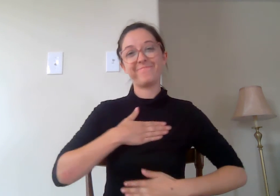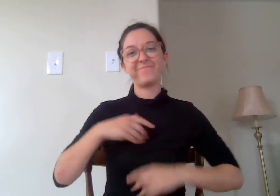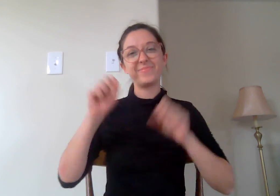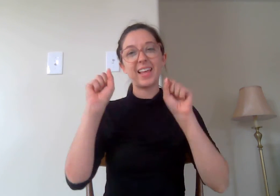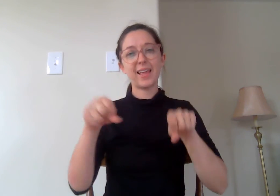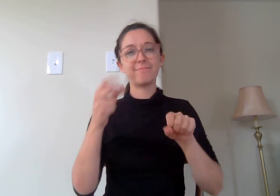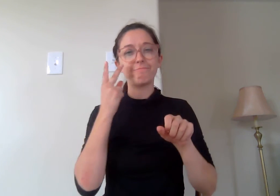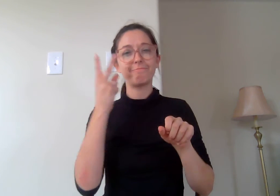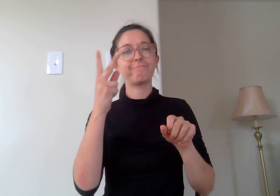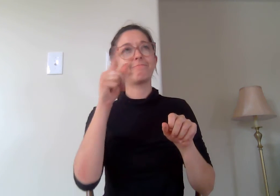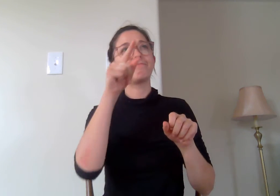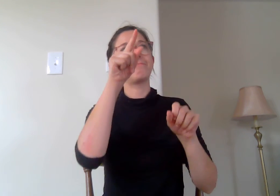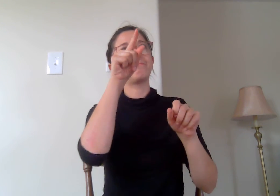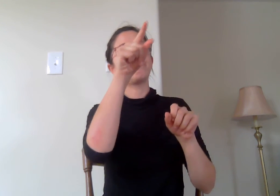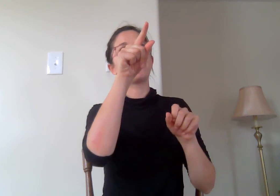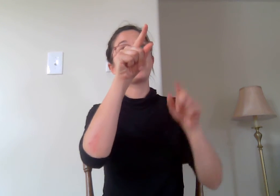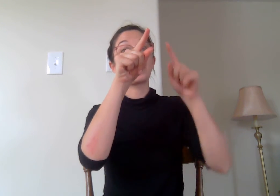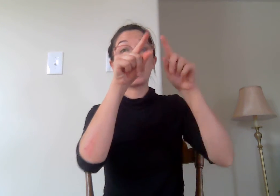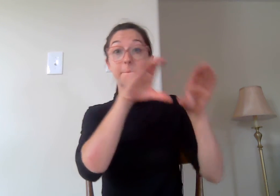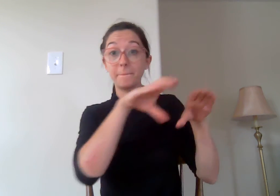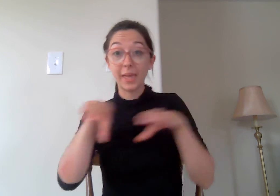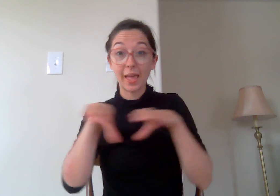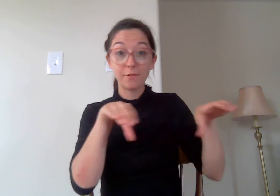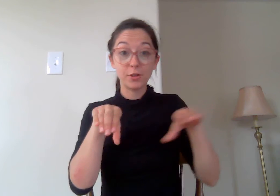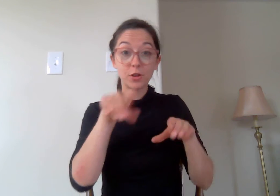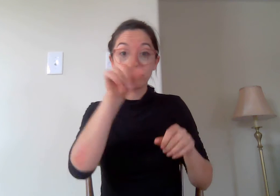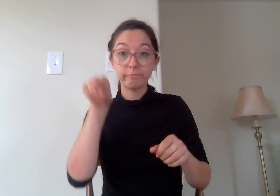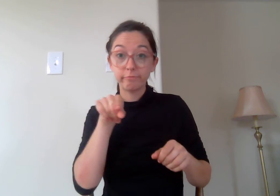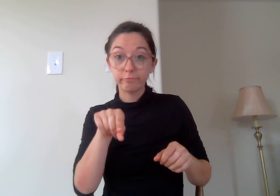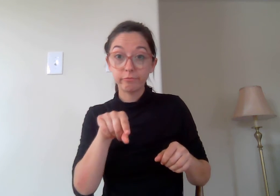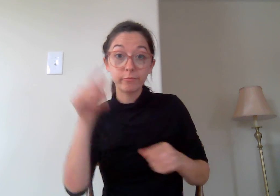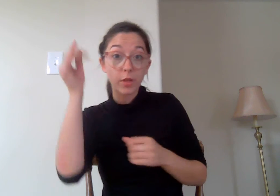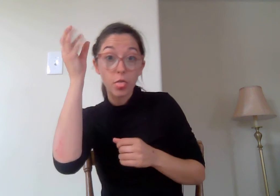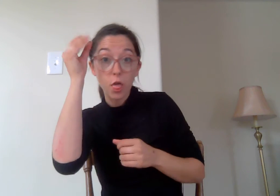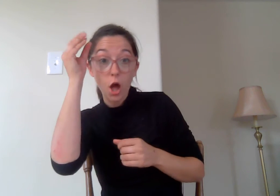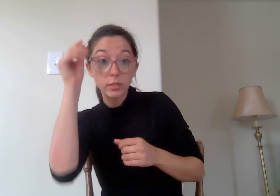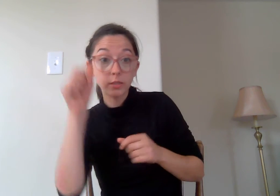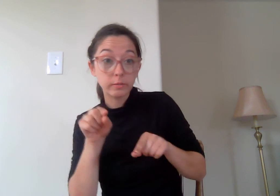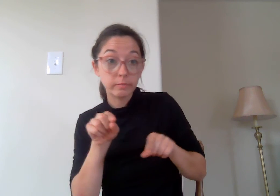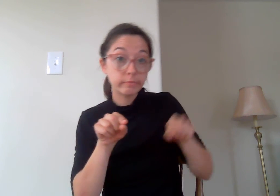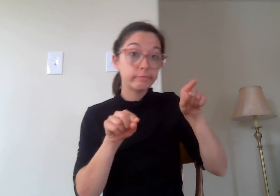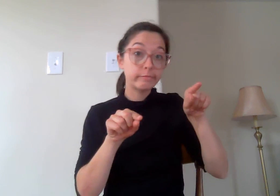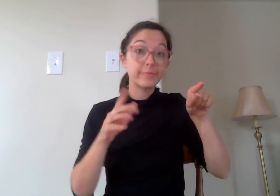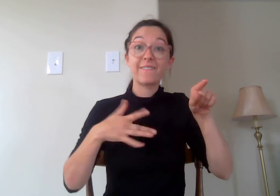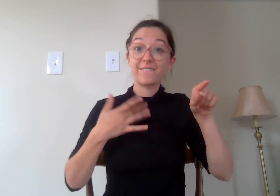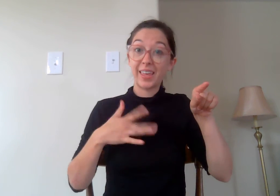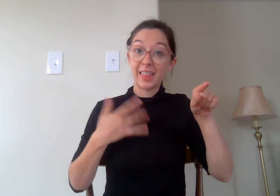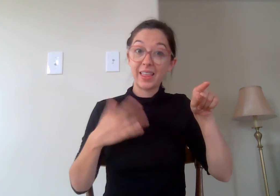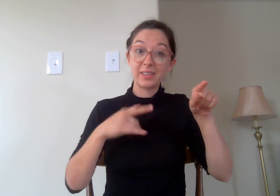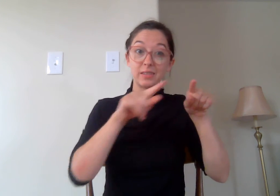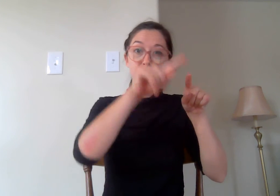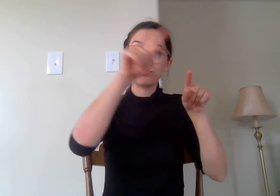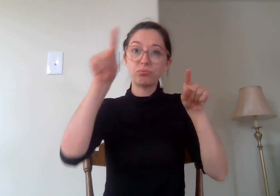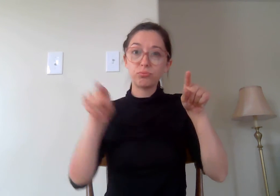the circle. All three of these impact each other. When you do something, it often impacts your feelings and your thoughts